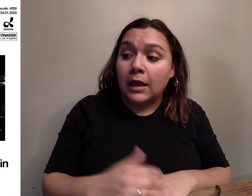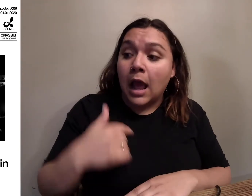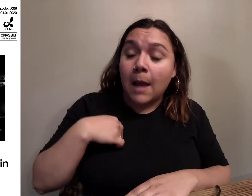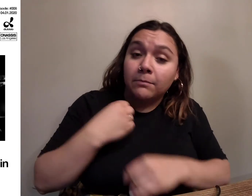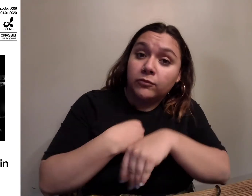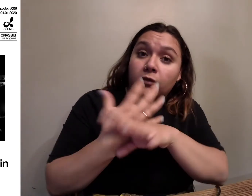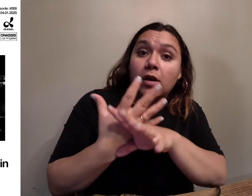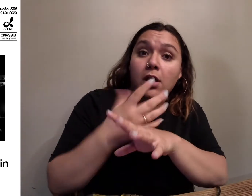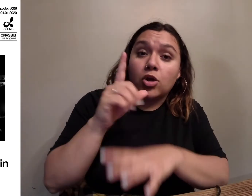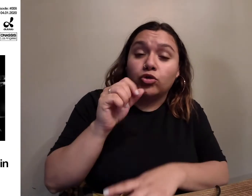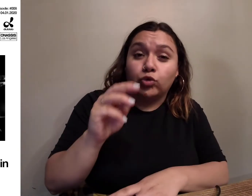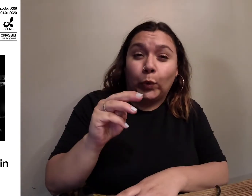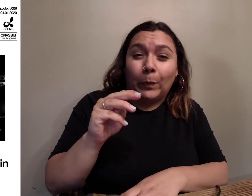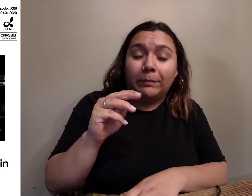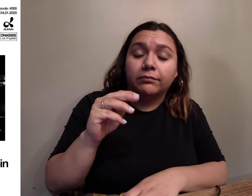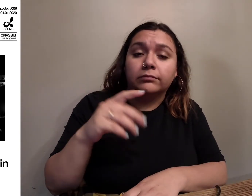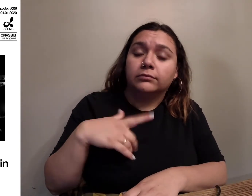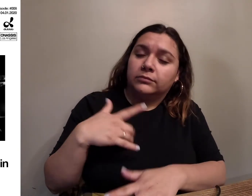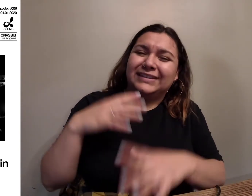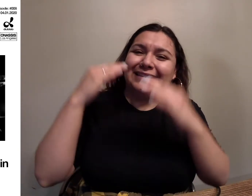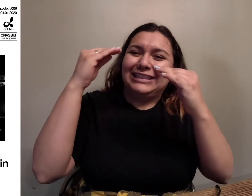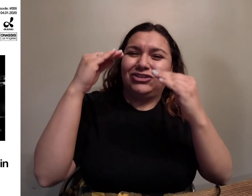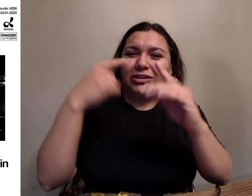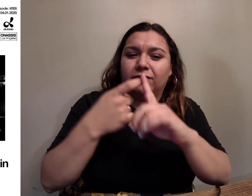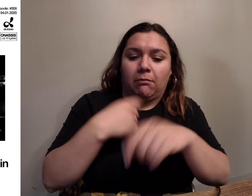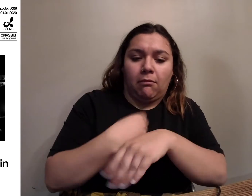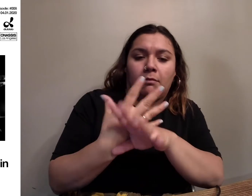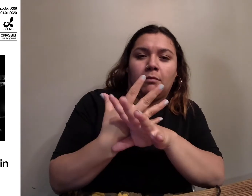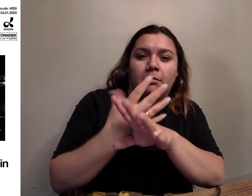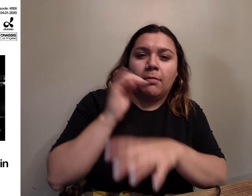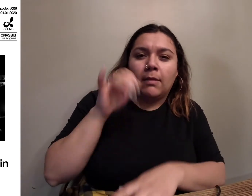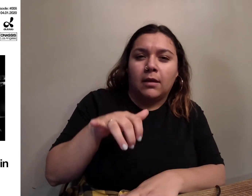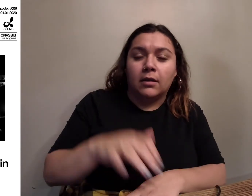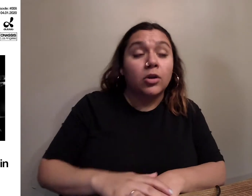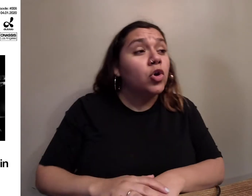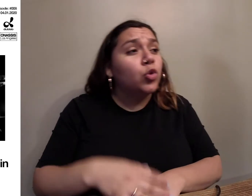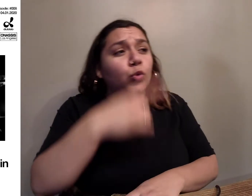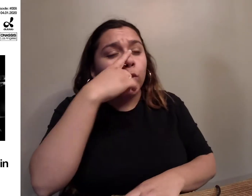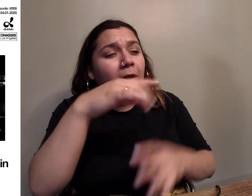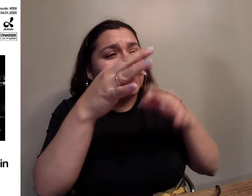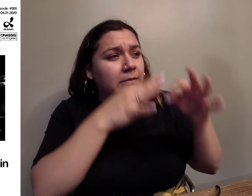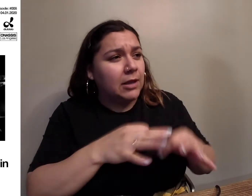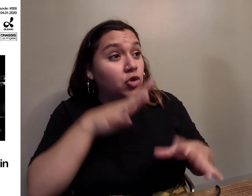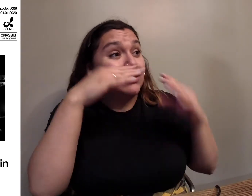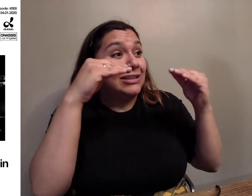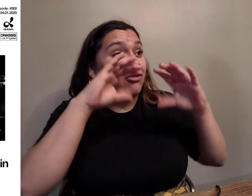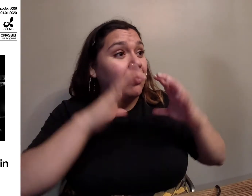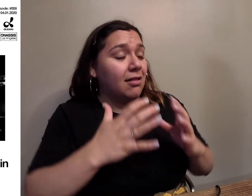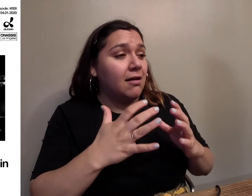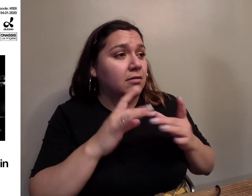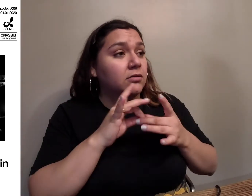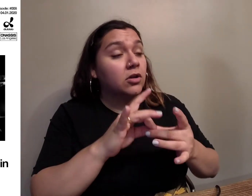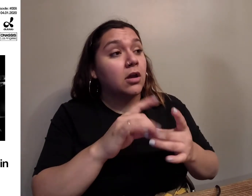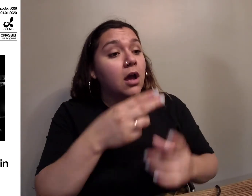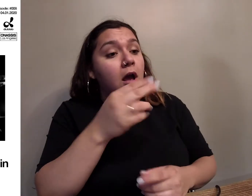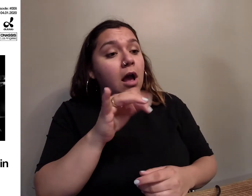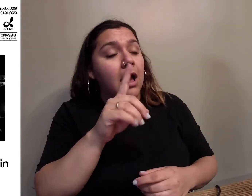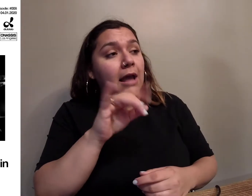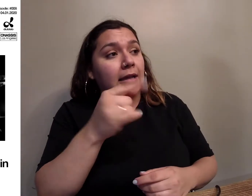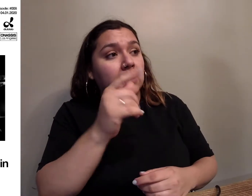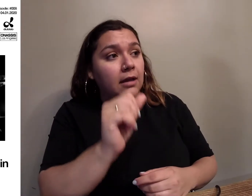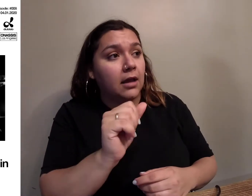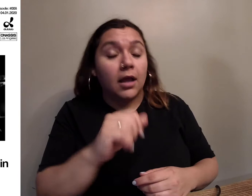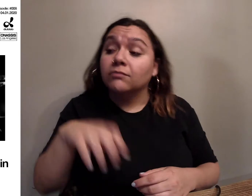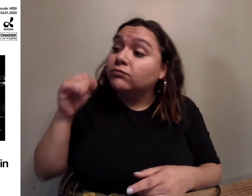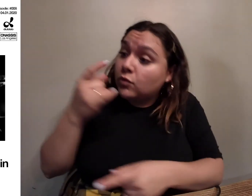virtually doing remote teaching and things like that. So tell me about, so you're teaching a class on Heidegger, and you